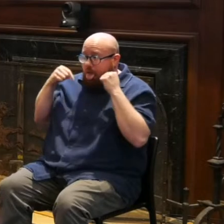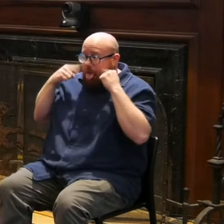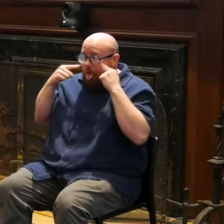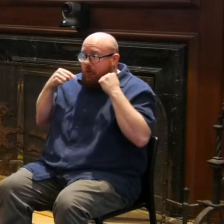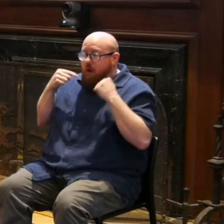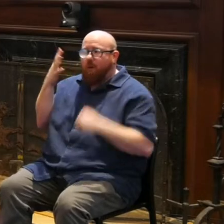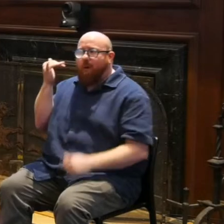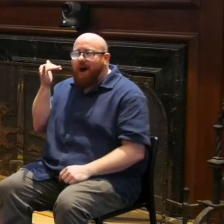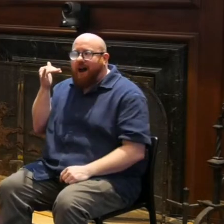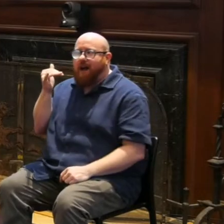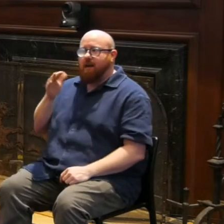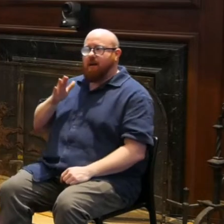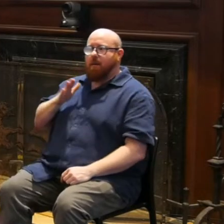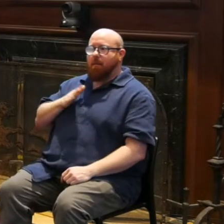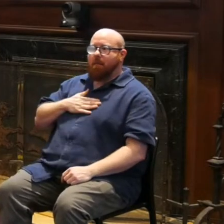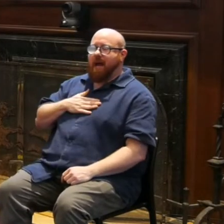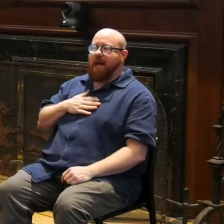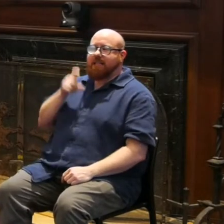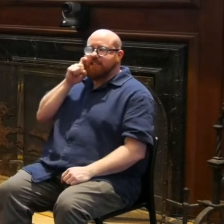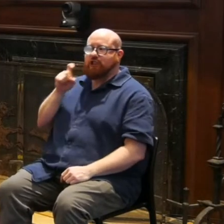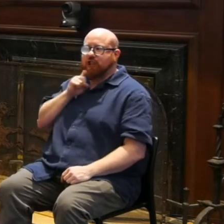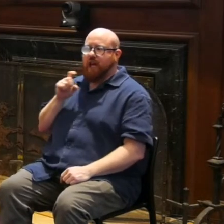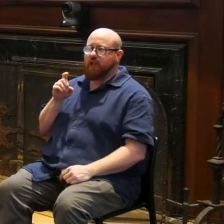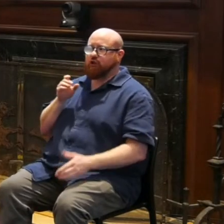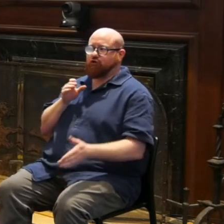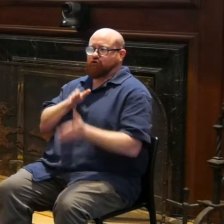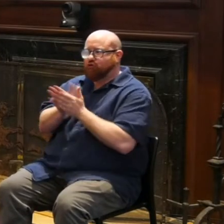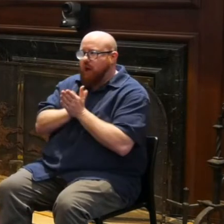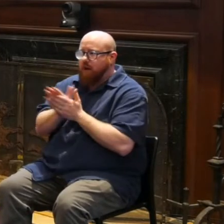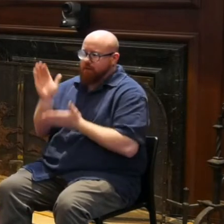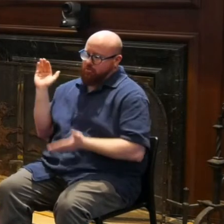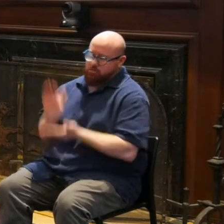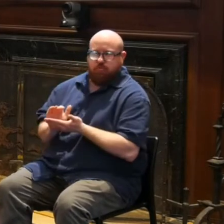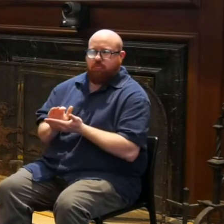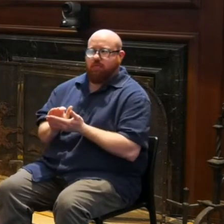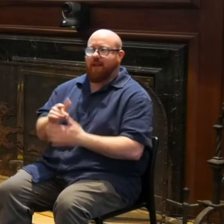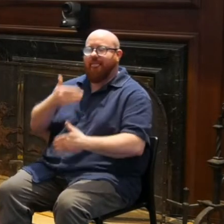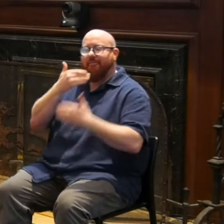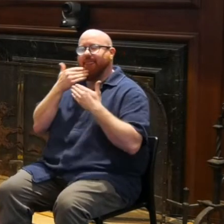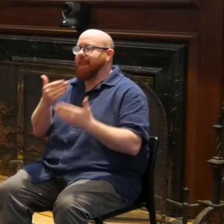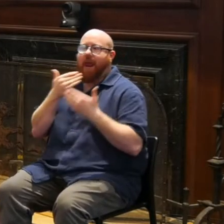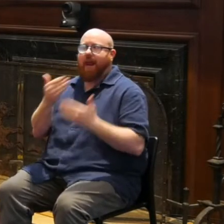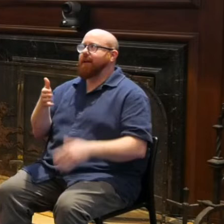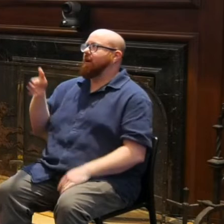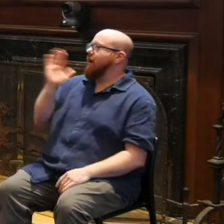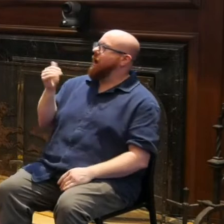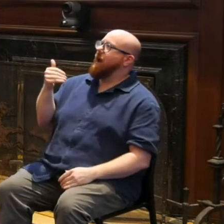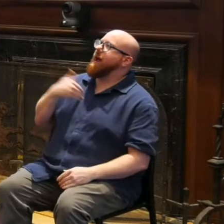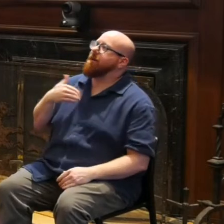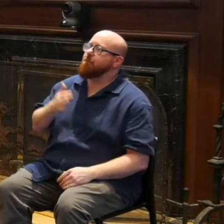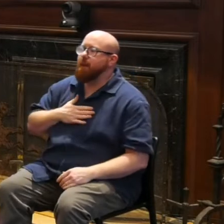libido. Thank goodness I had my life alert clapper.